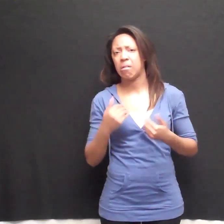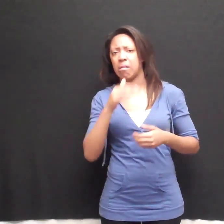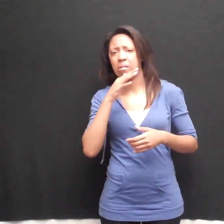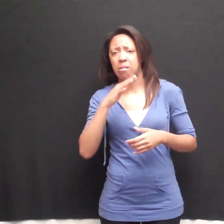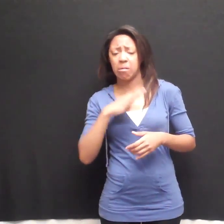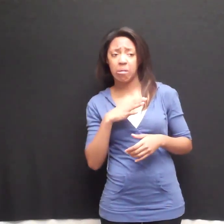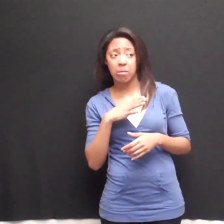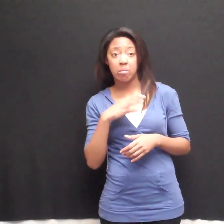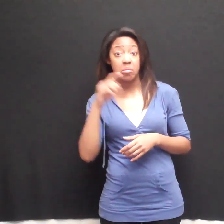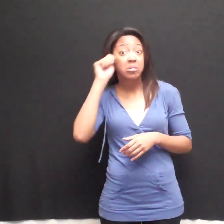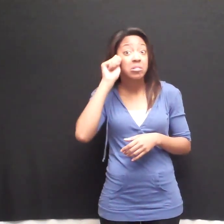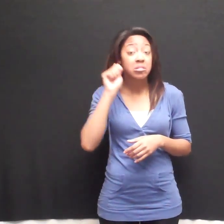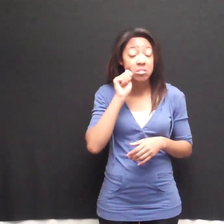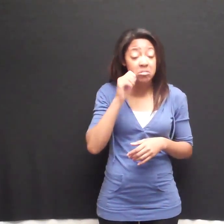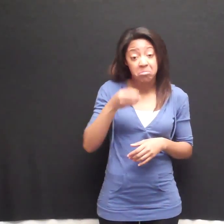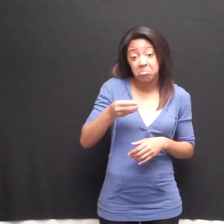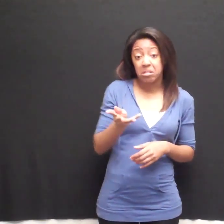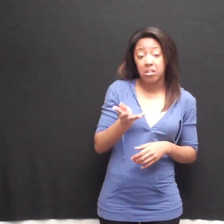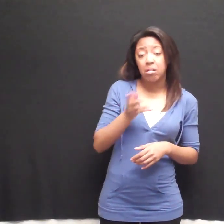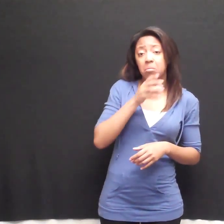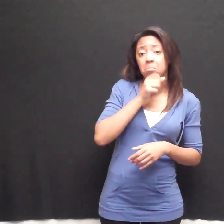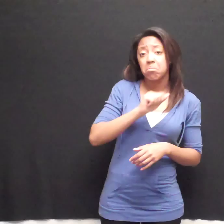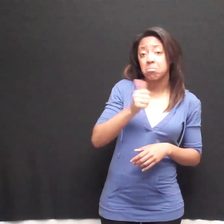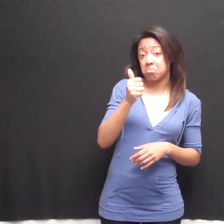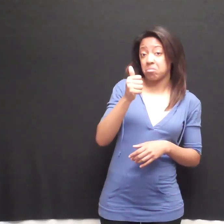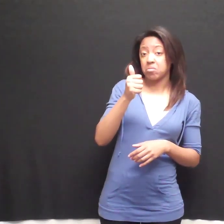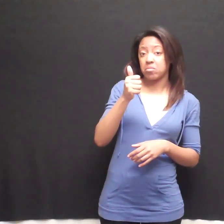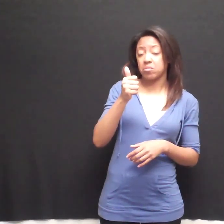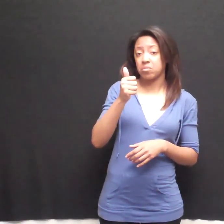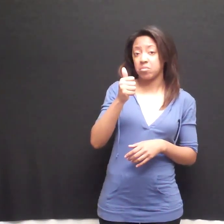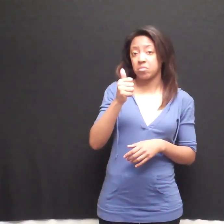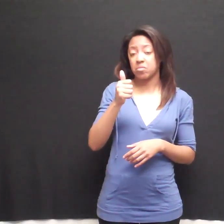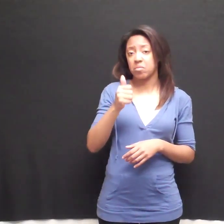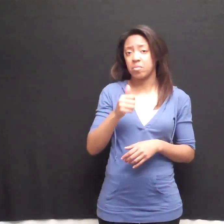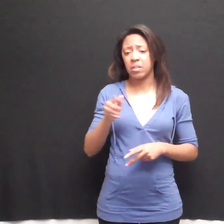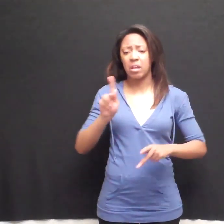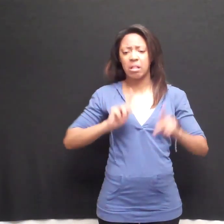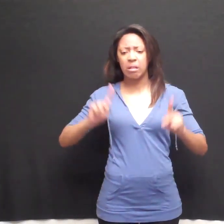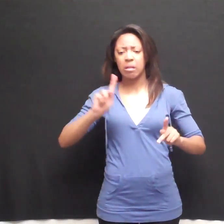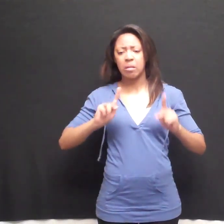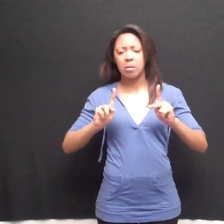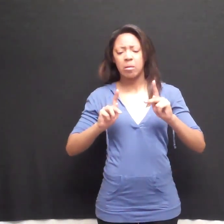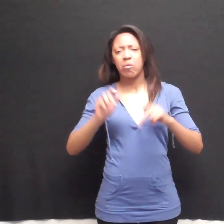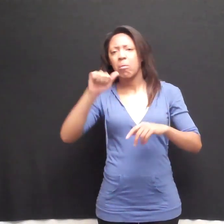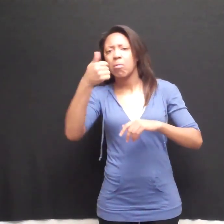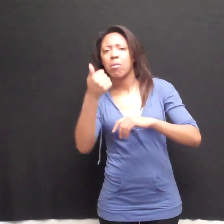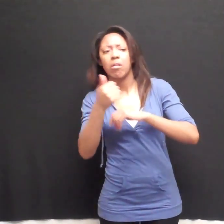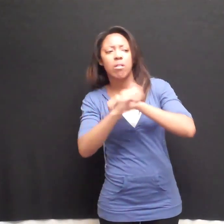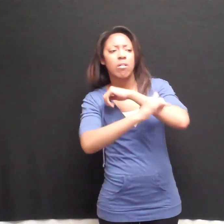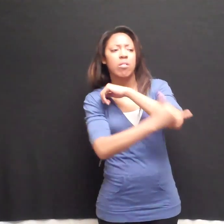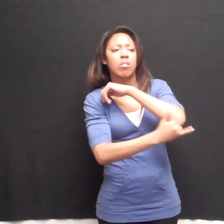Some were girls as young as 10. They were immigrants, Italians who had fled natural disaster, Jews who had